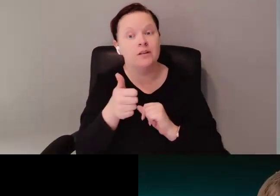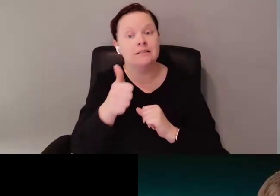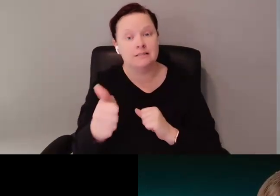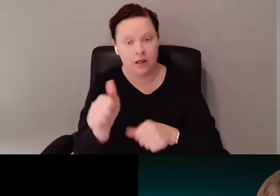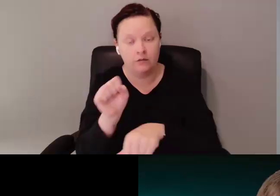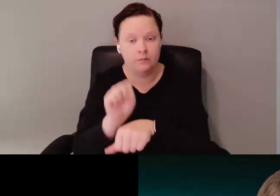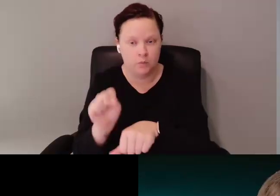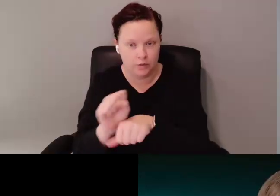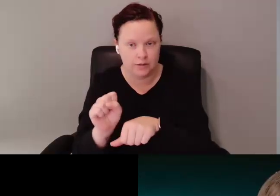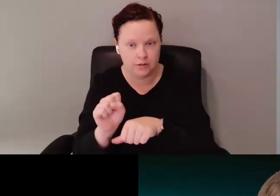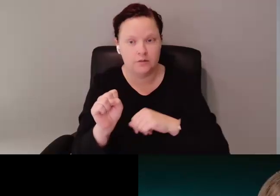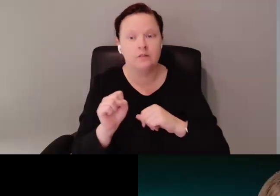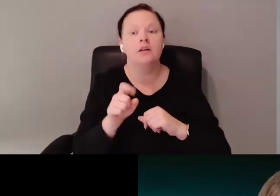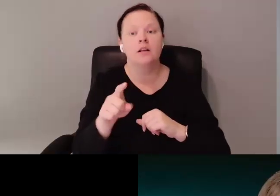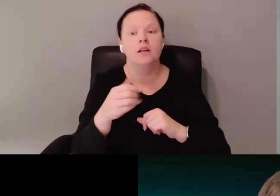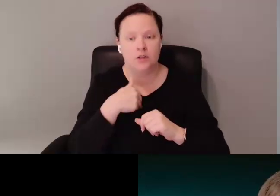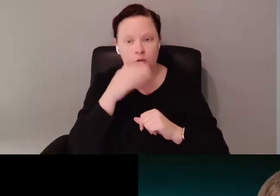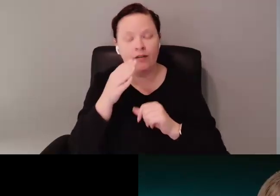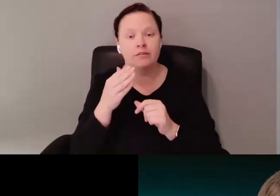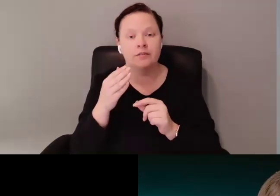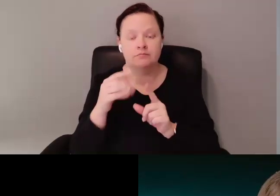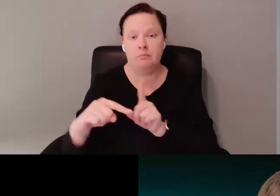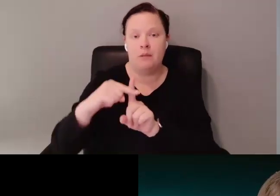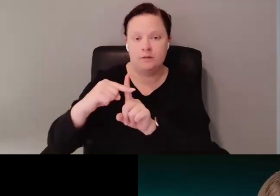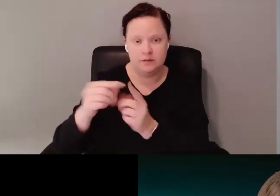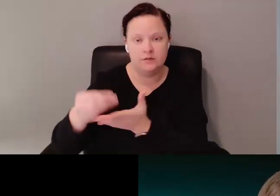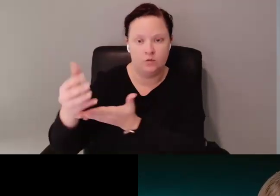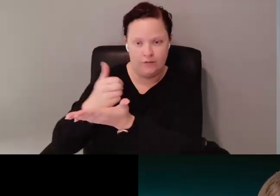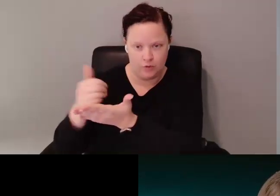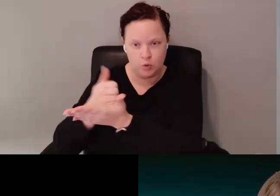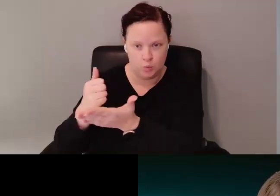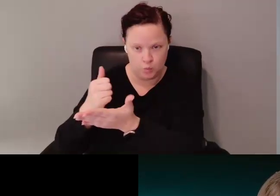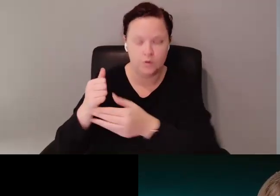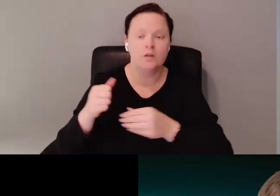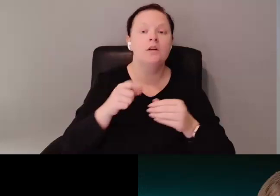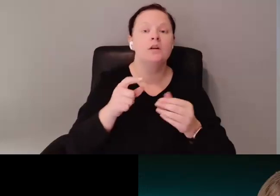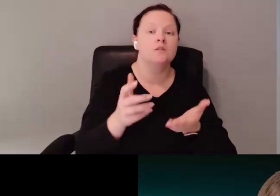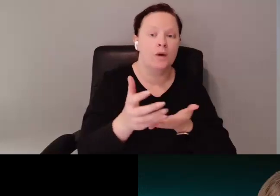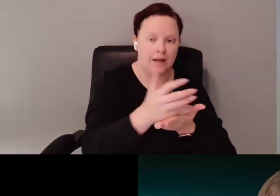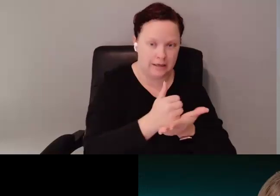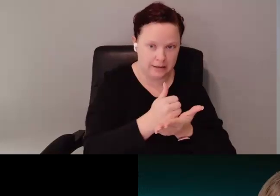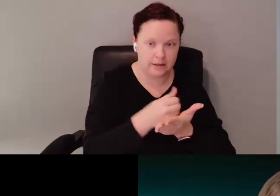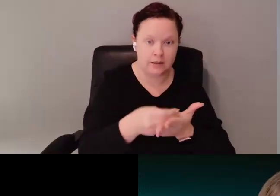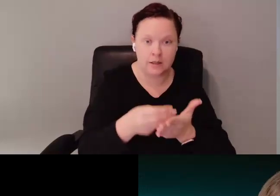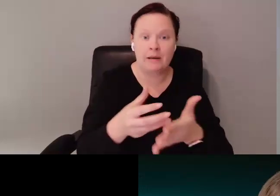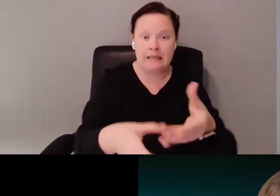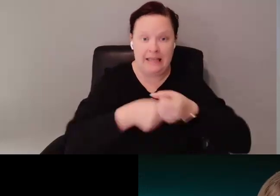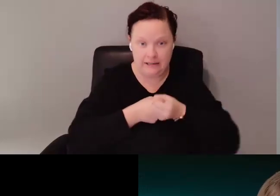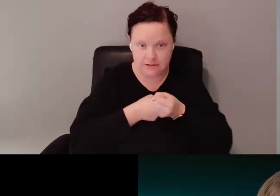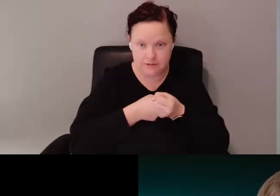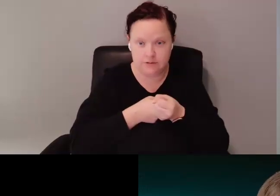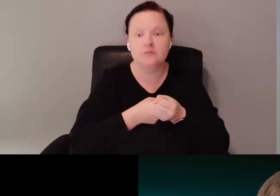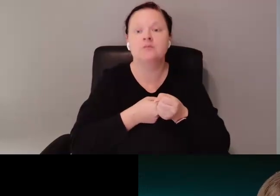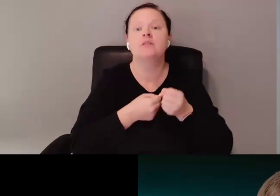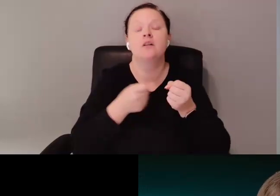you have net revenue, so there's income, gross revenue, gross income, which is the money people give you, then